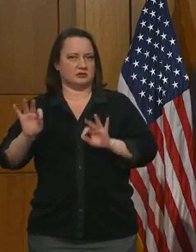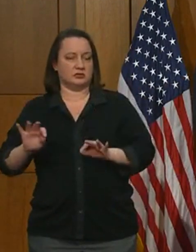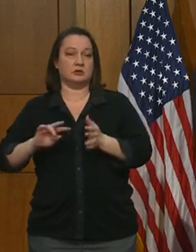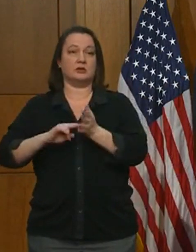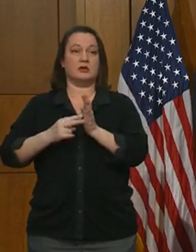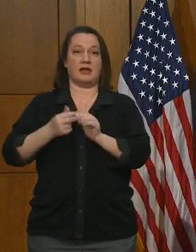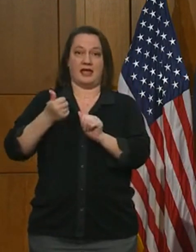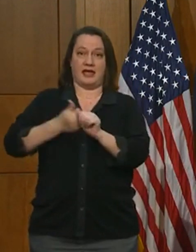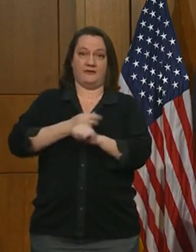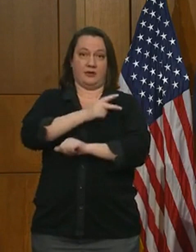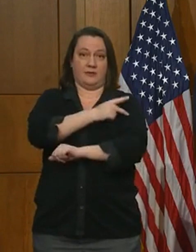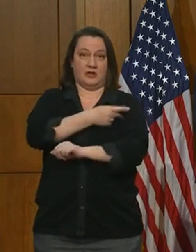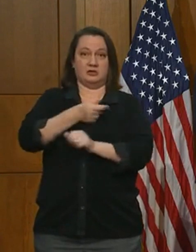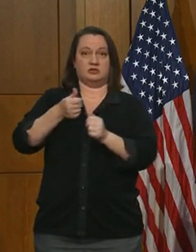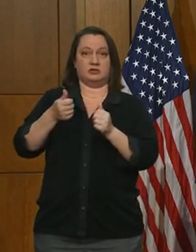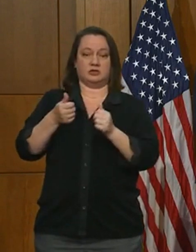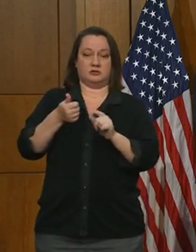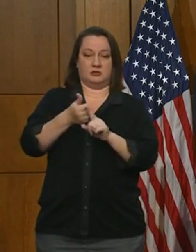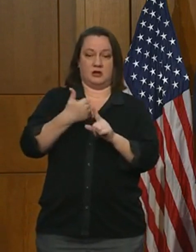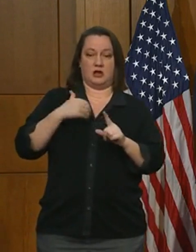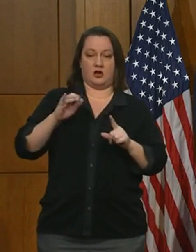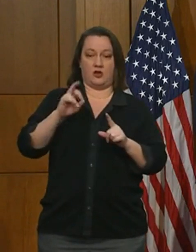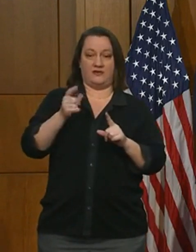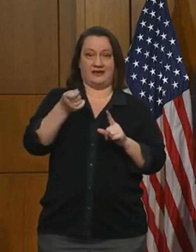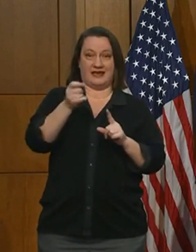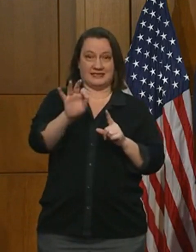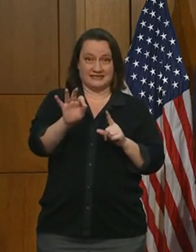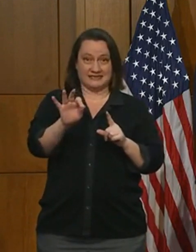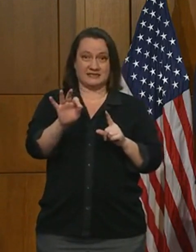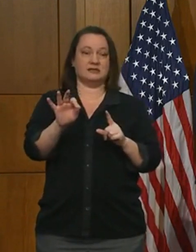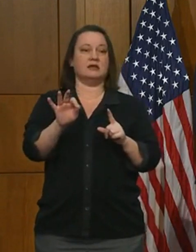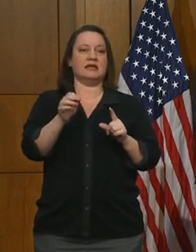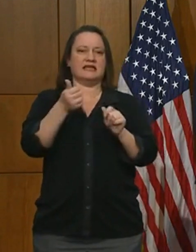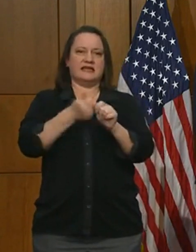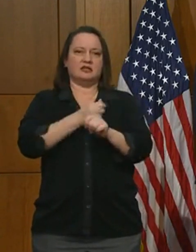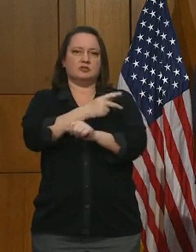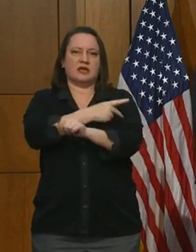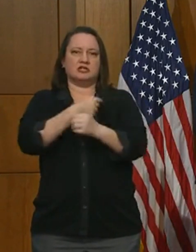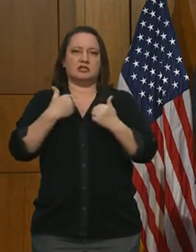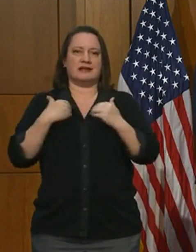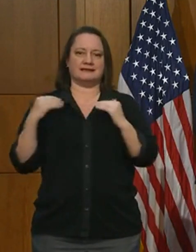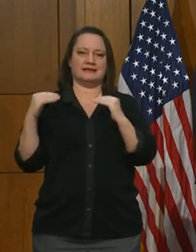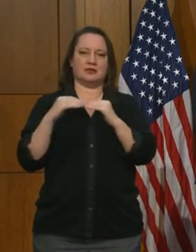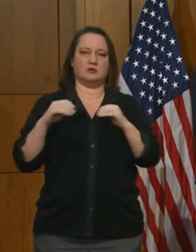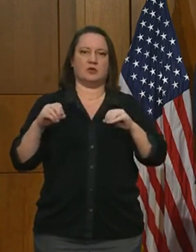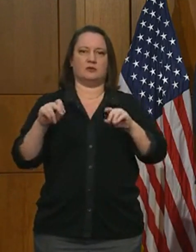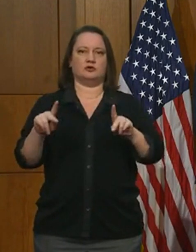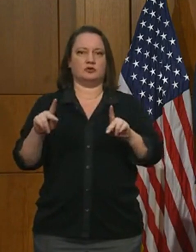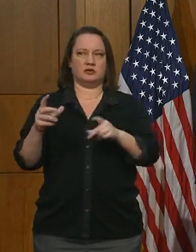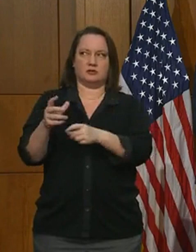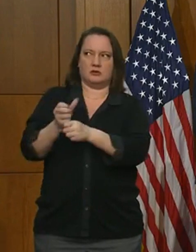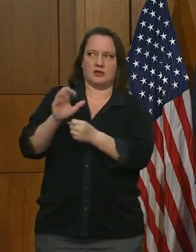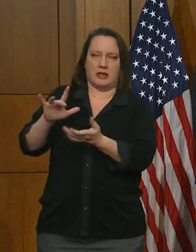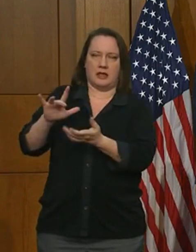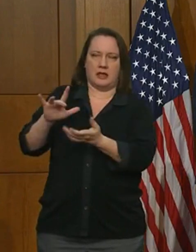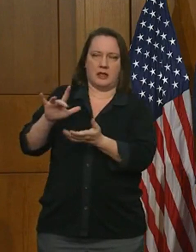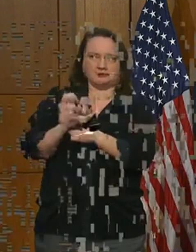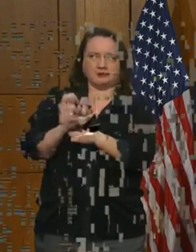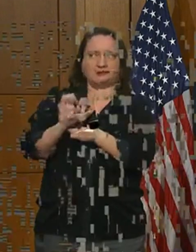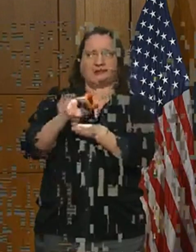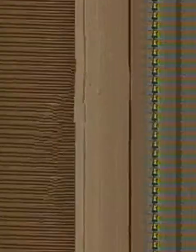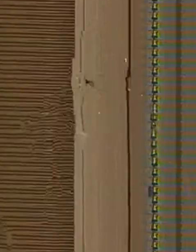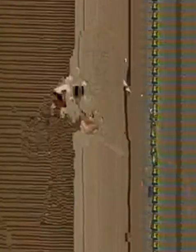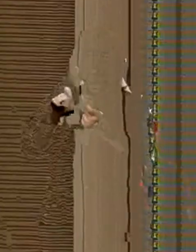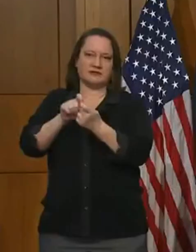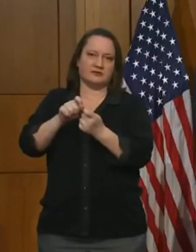with COVID-19 has an equal opportunity, an equal chance at getting this medication. 1.5